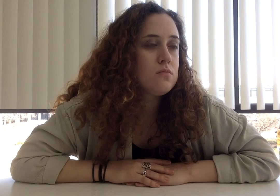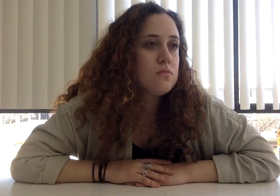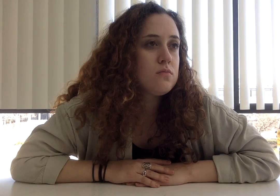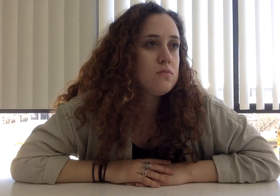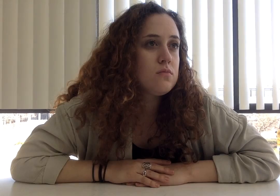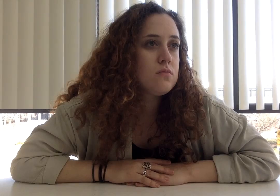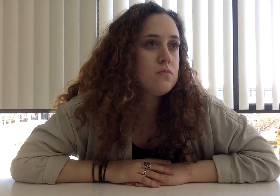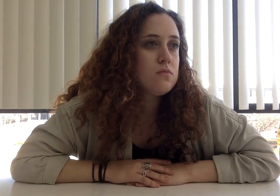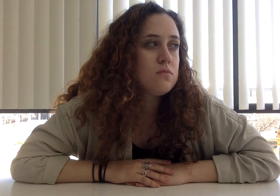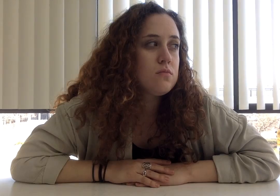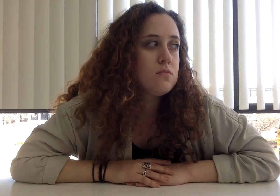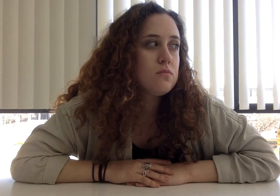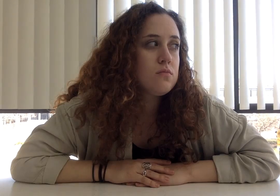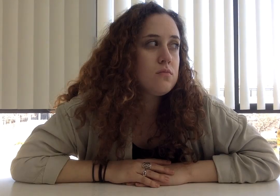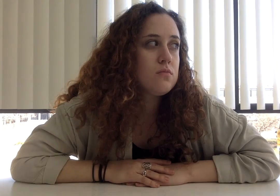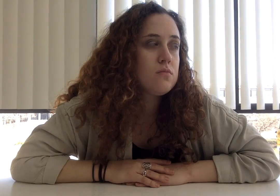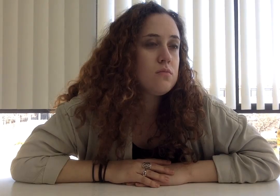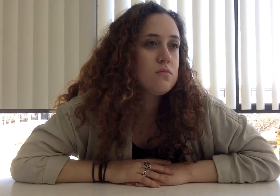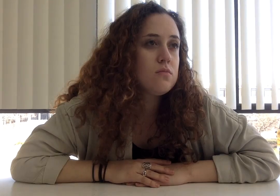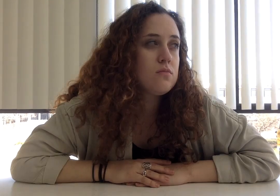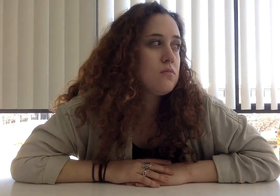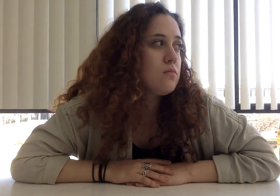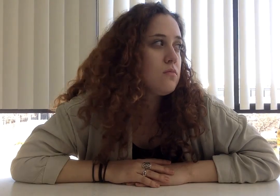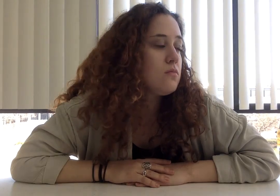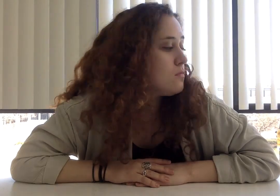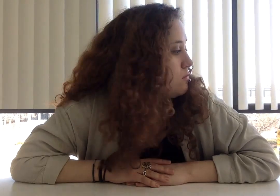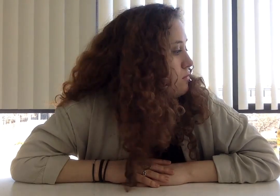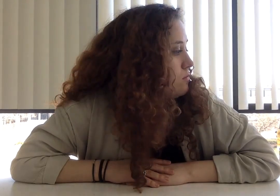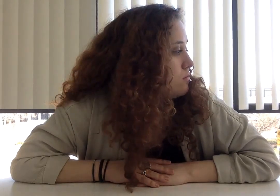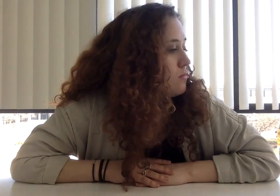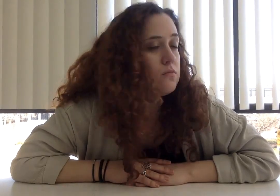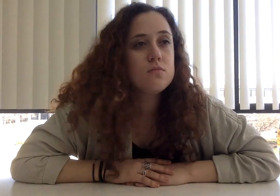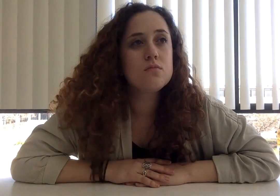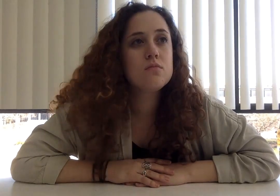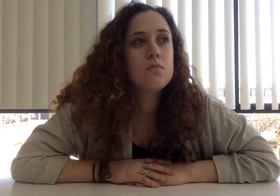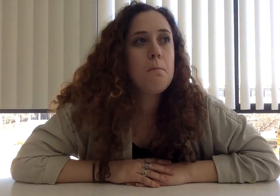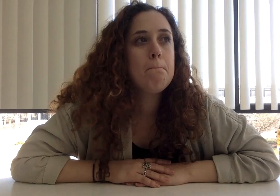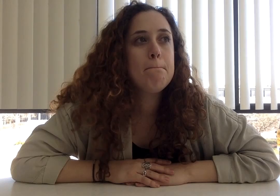So you're the point. This is actually nice gravel. Don't do what I told you.